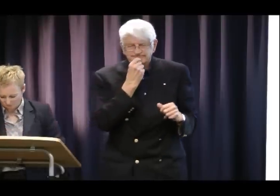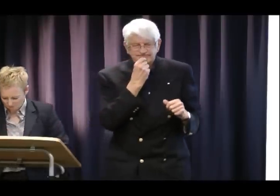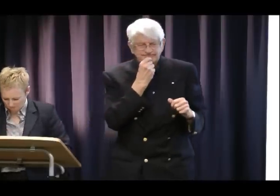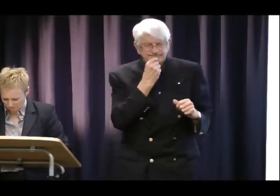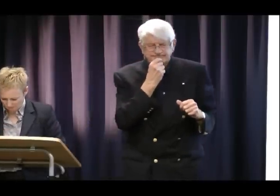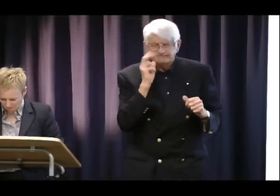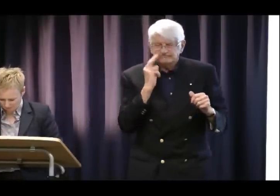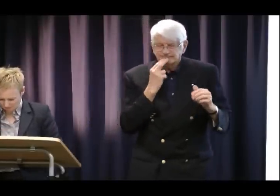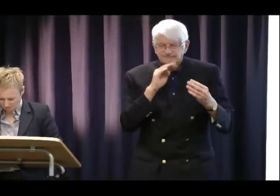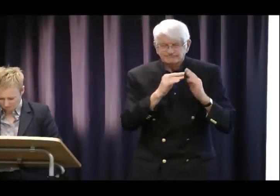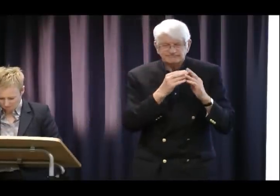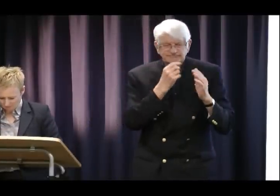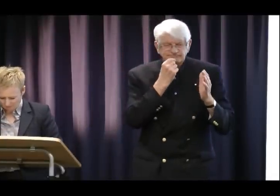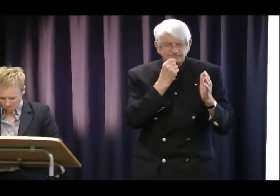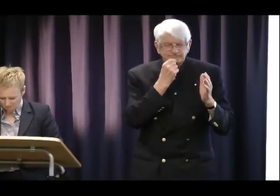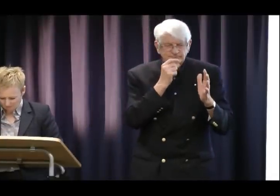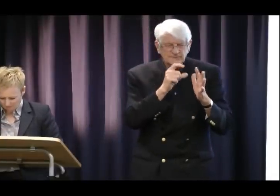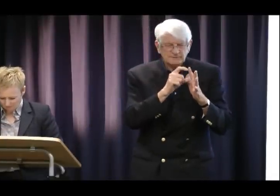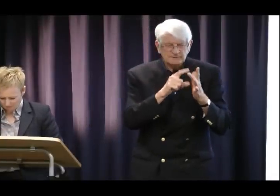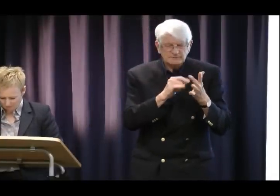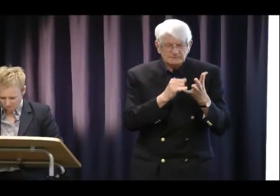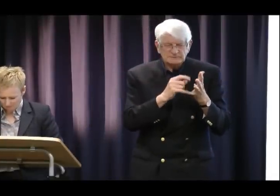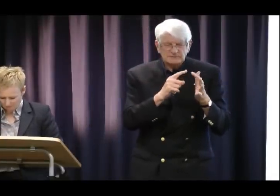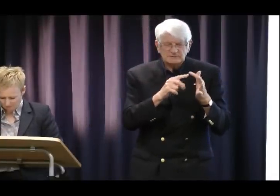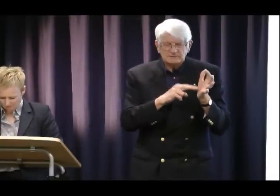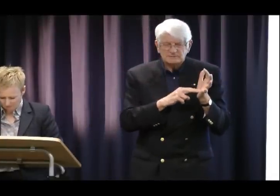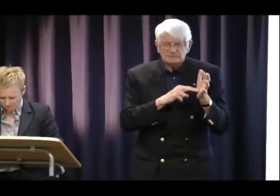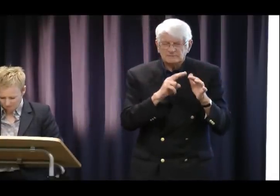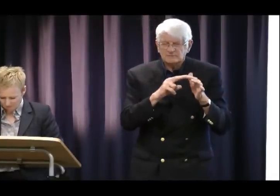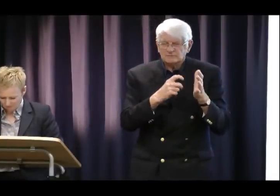many students being integrated nowadays,